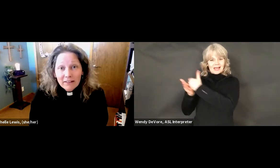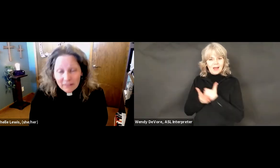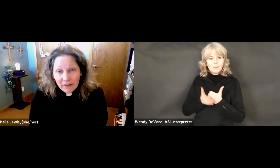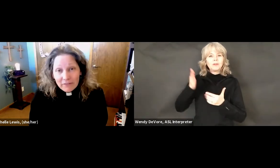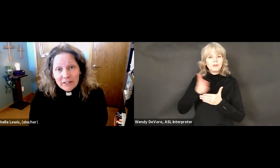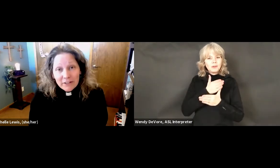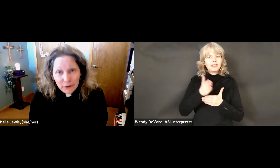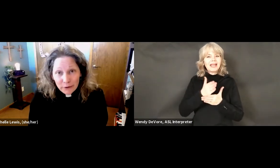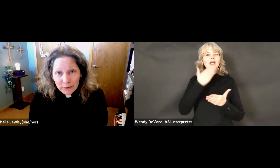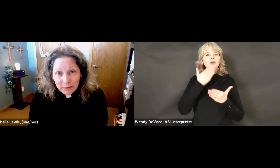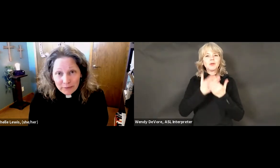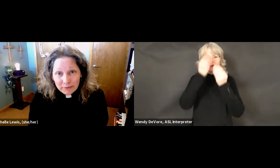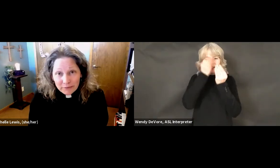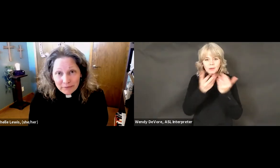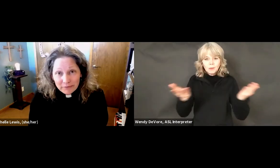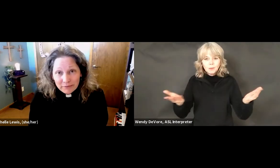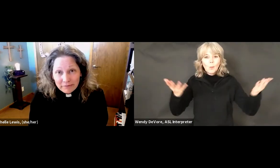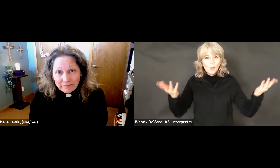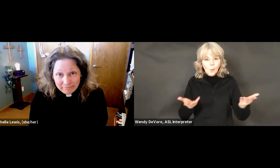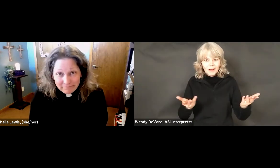God loves you.